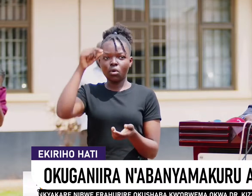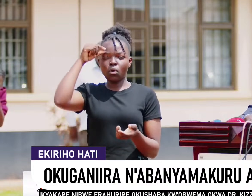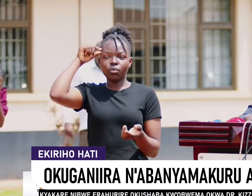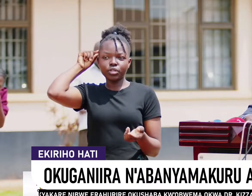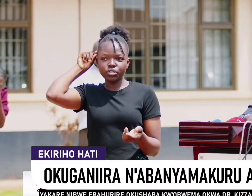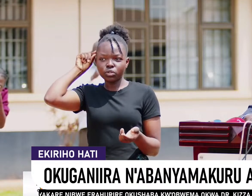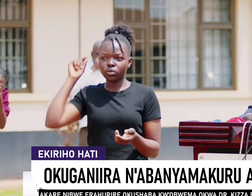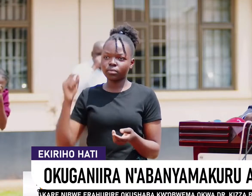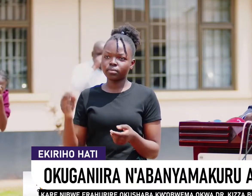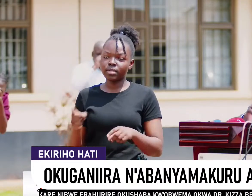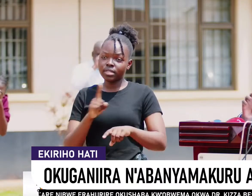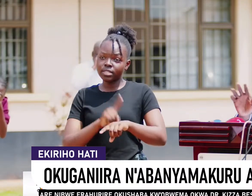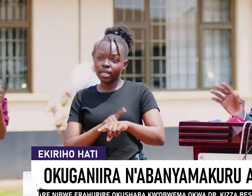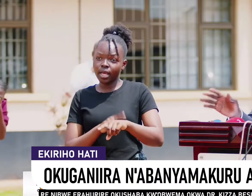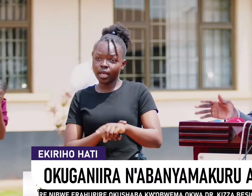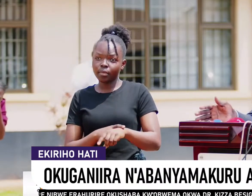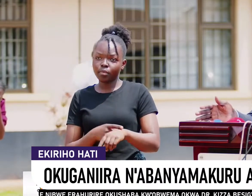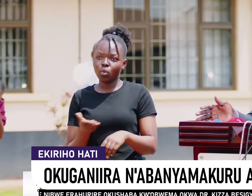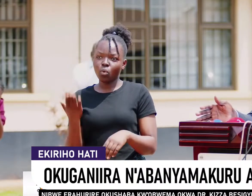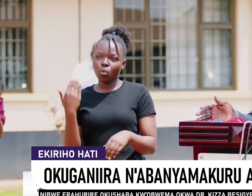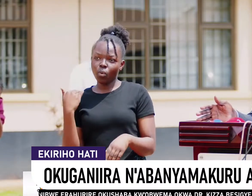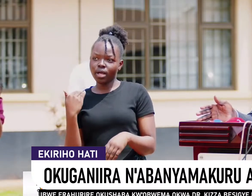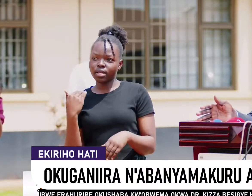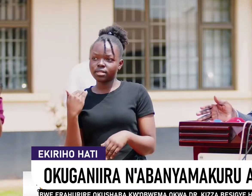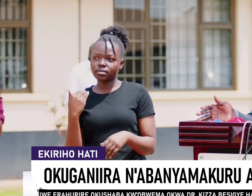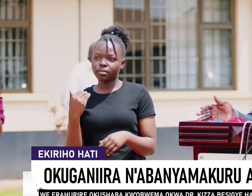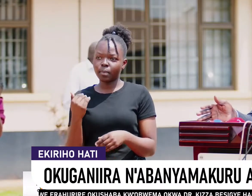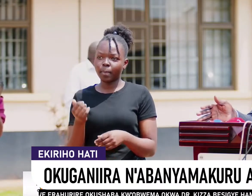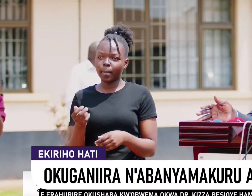schedule was very omnibus,